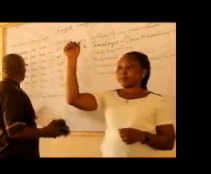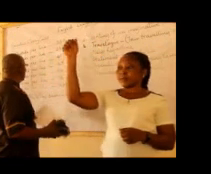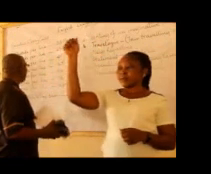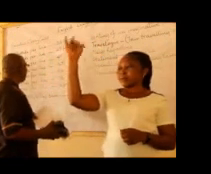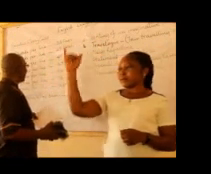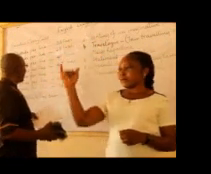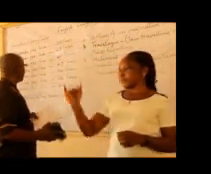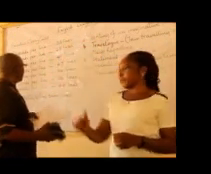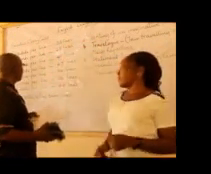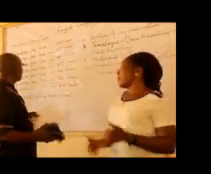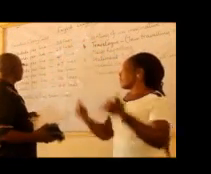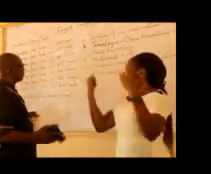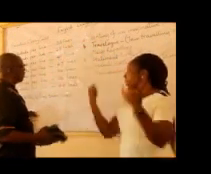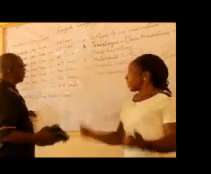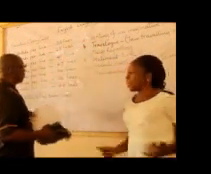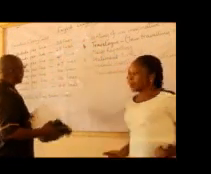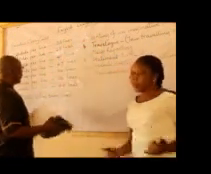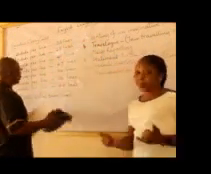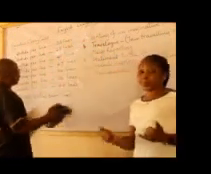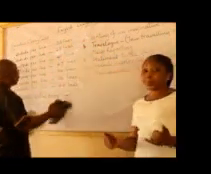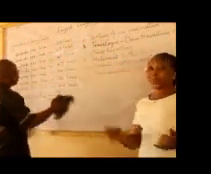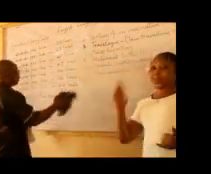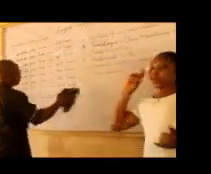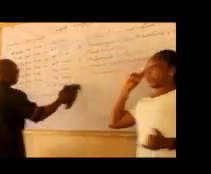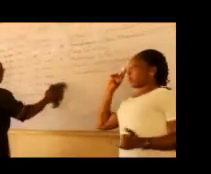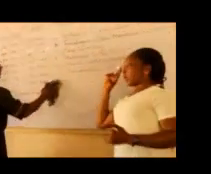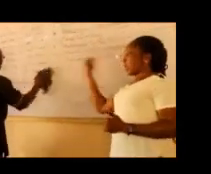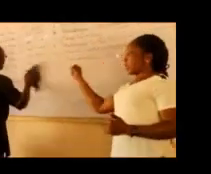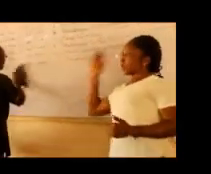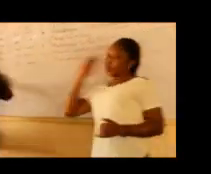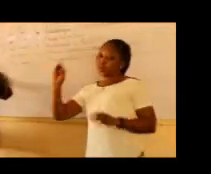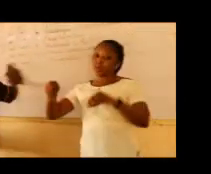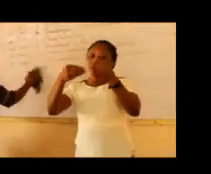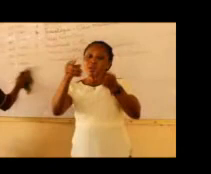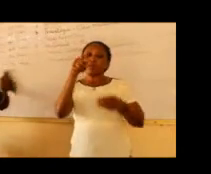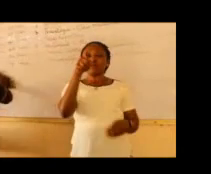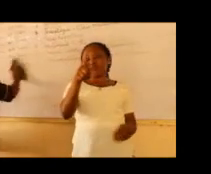you something which you will